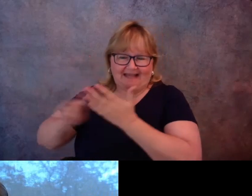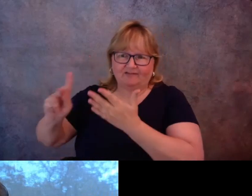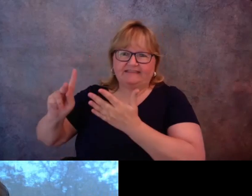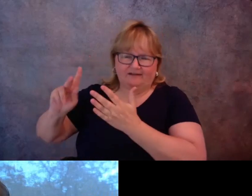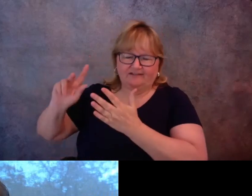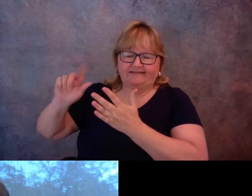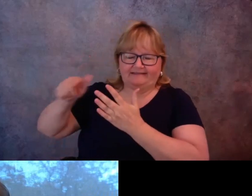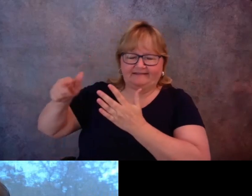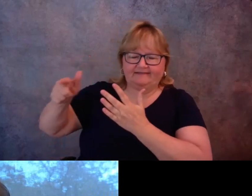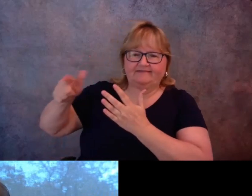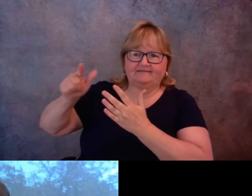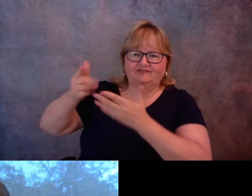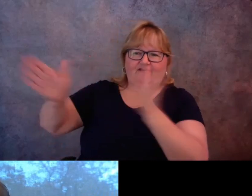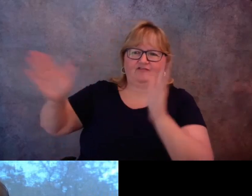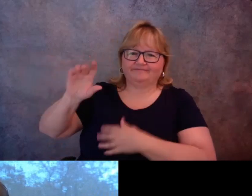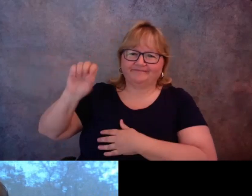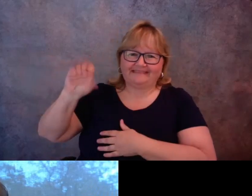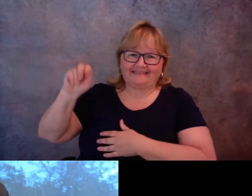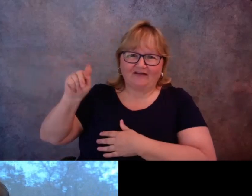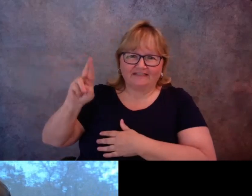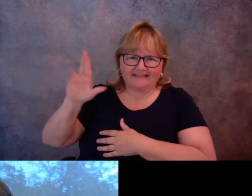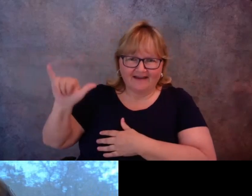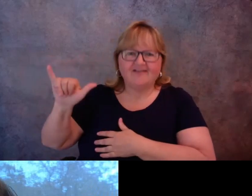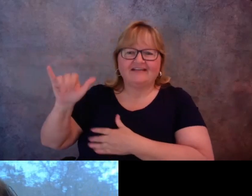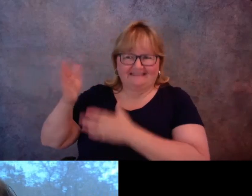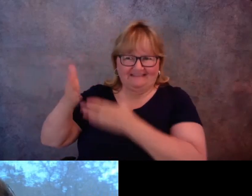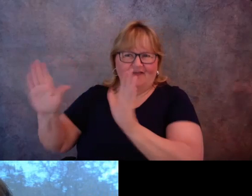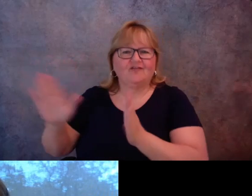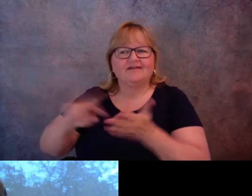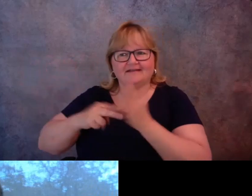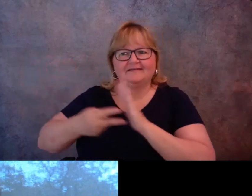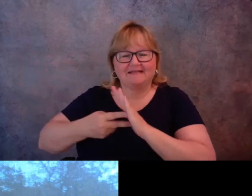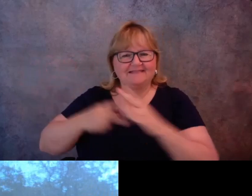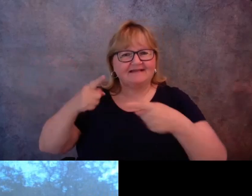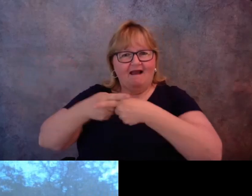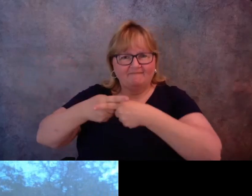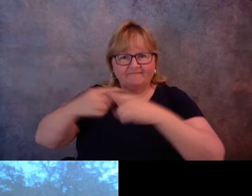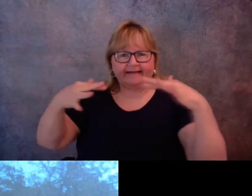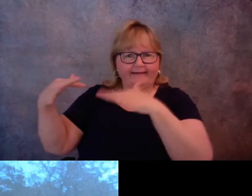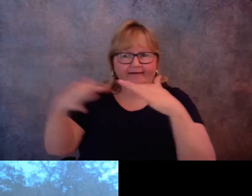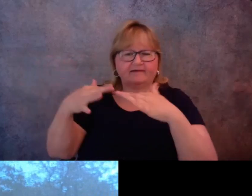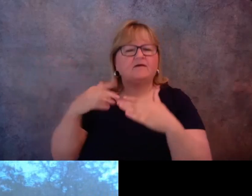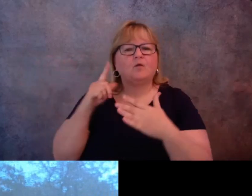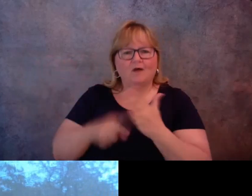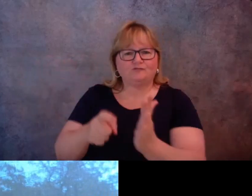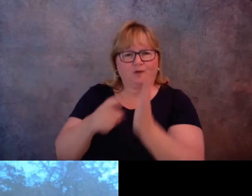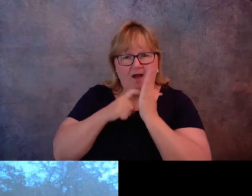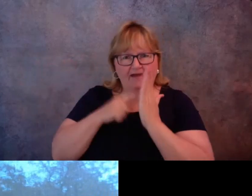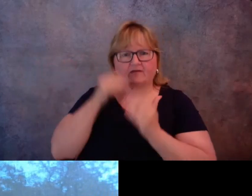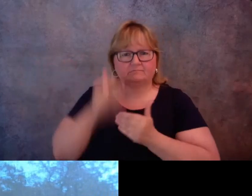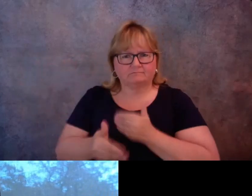himself. What he means by that is conflict prevention processes, the conduct of